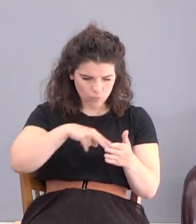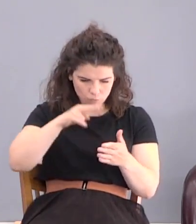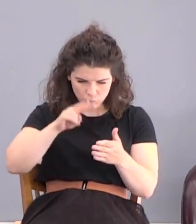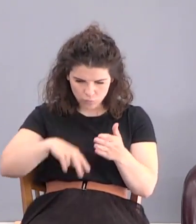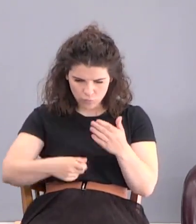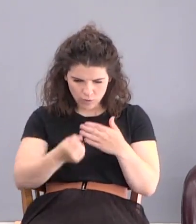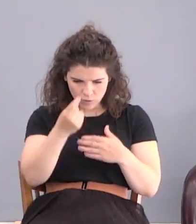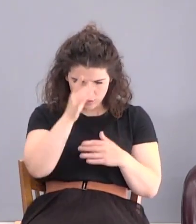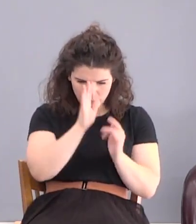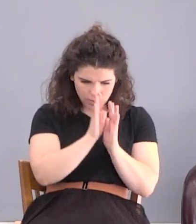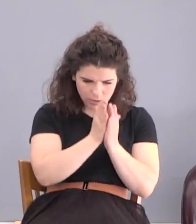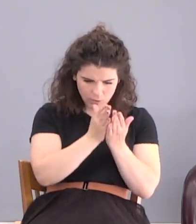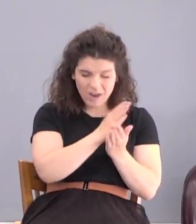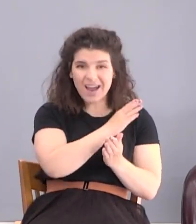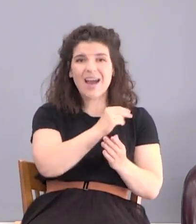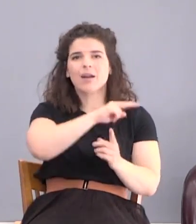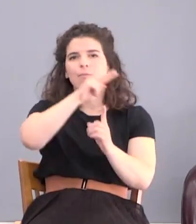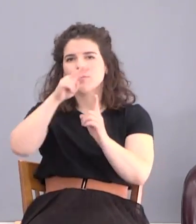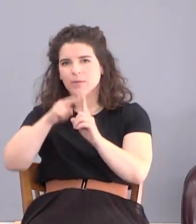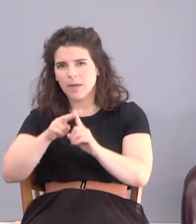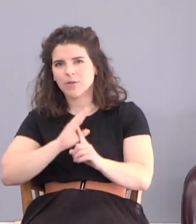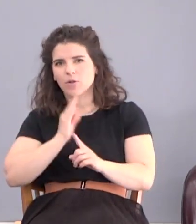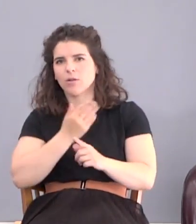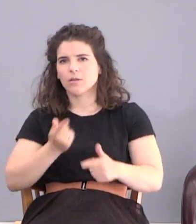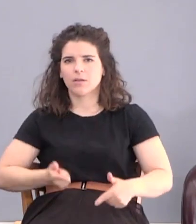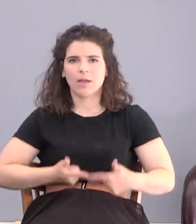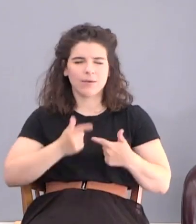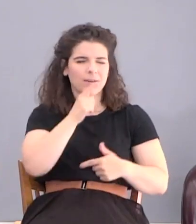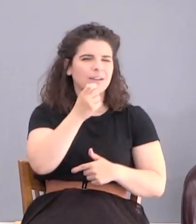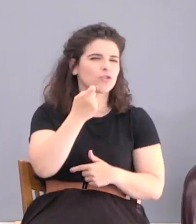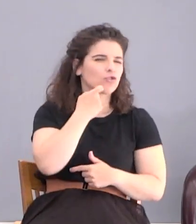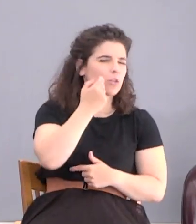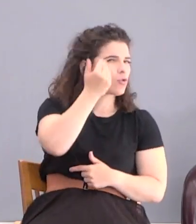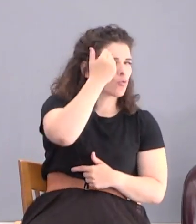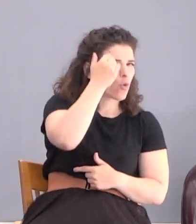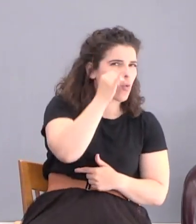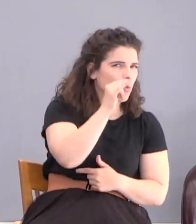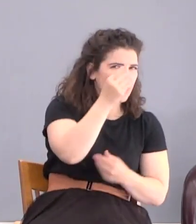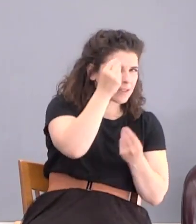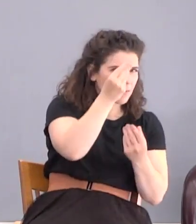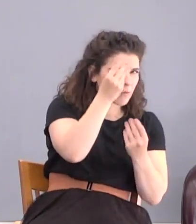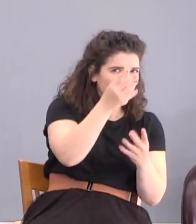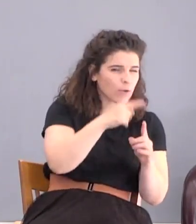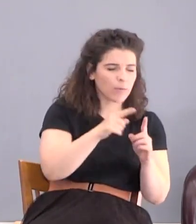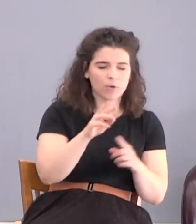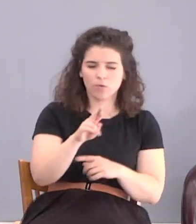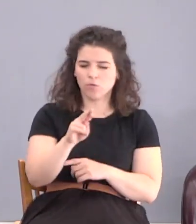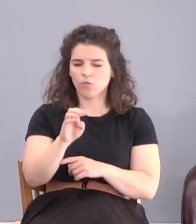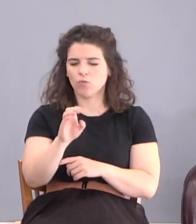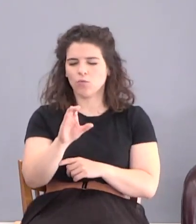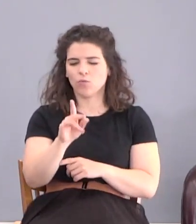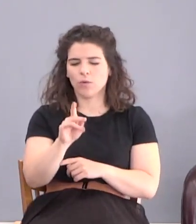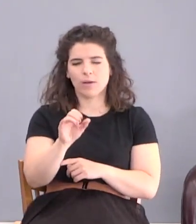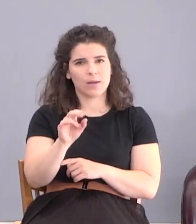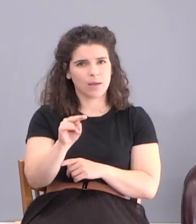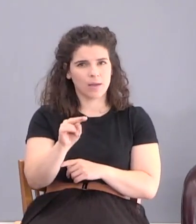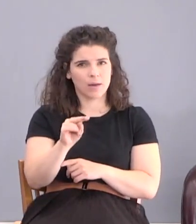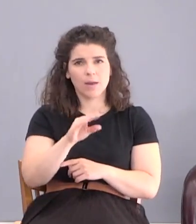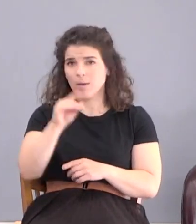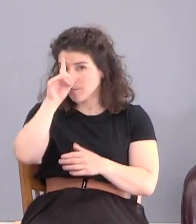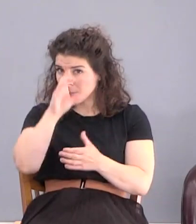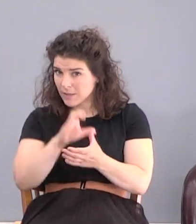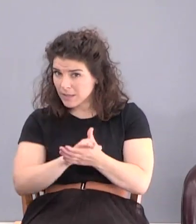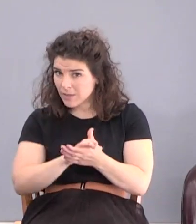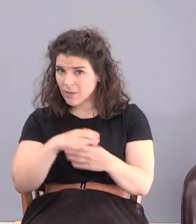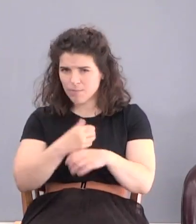to not just know it as information, but to reckon it, as Romans 6 says, and believe it and count it to